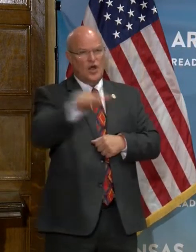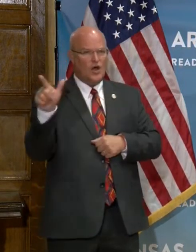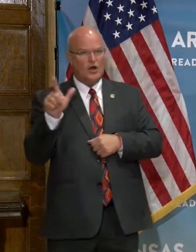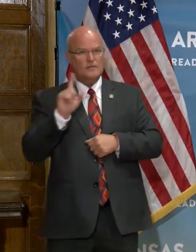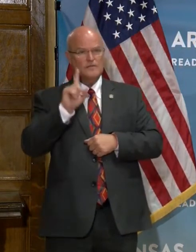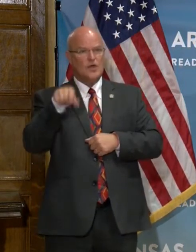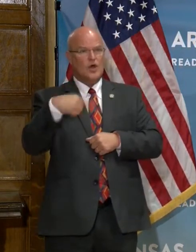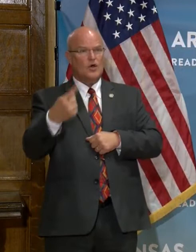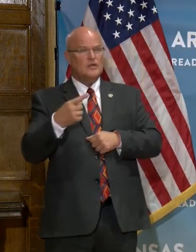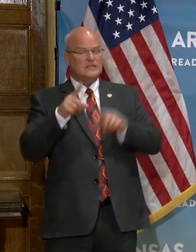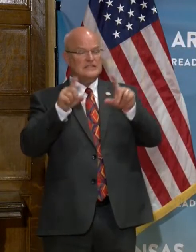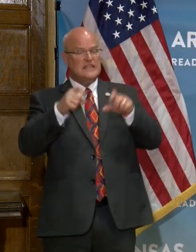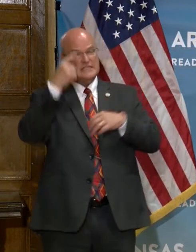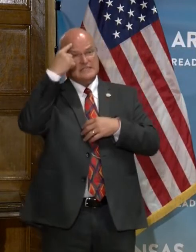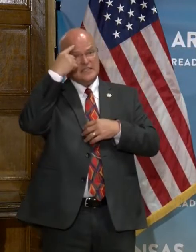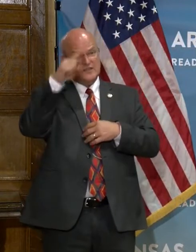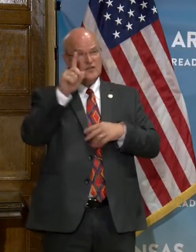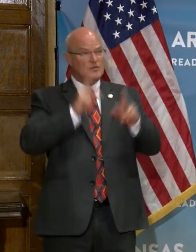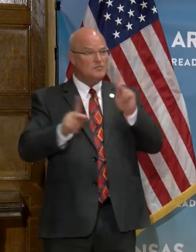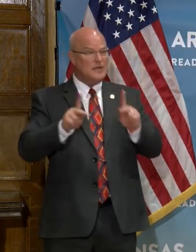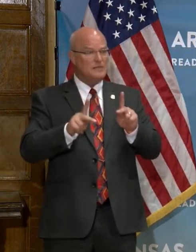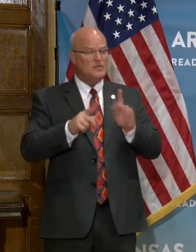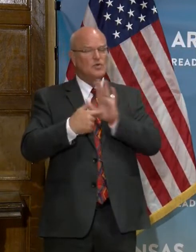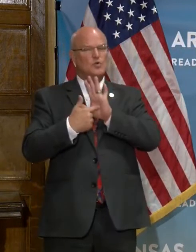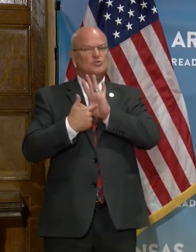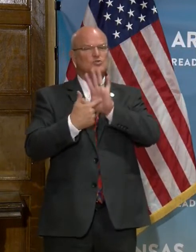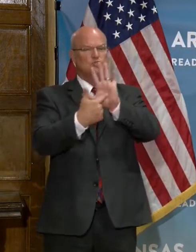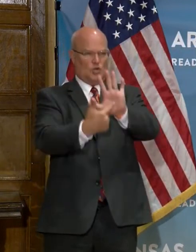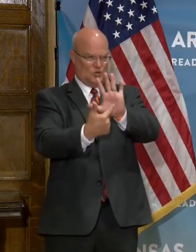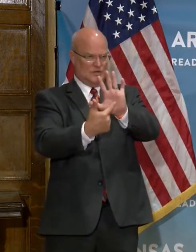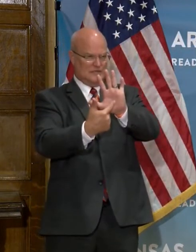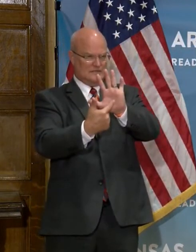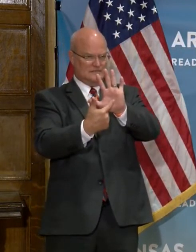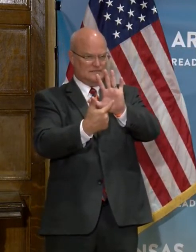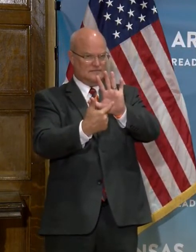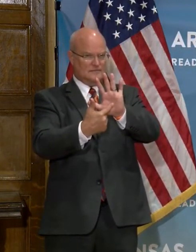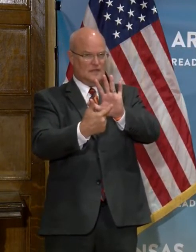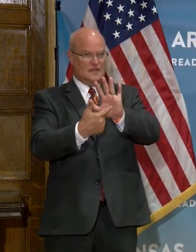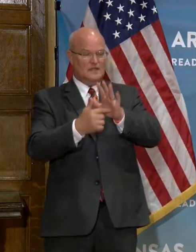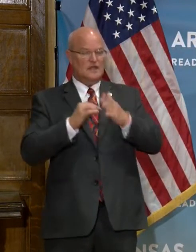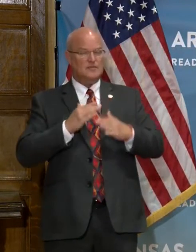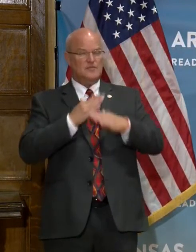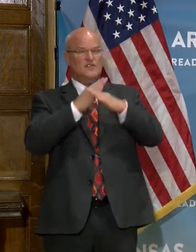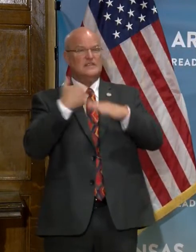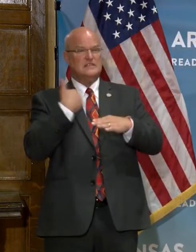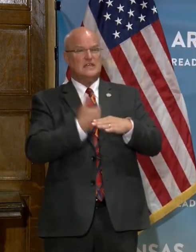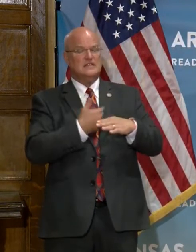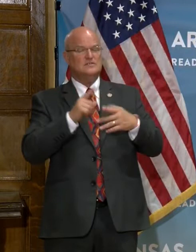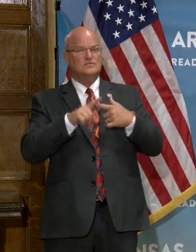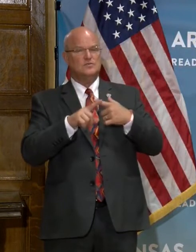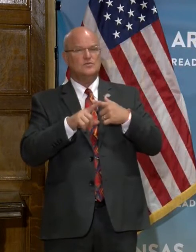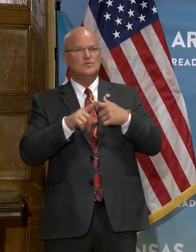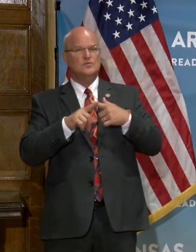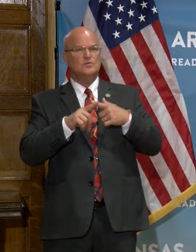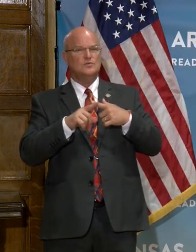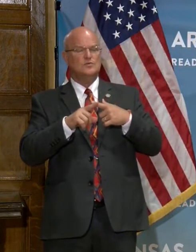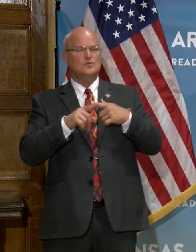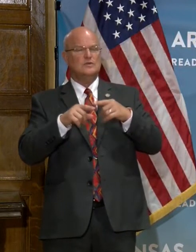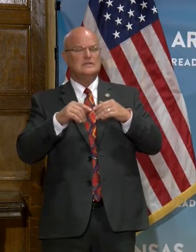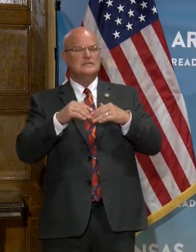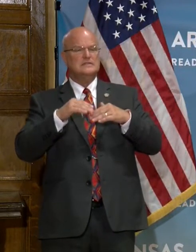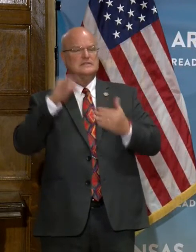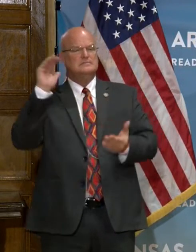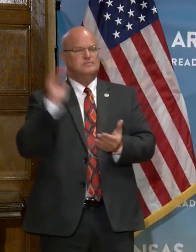only provides testing for folks who are symptomatic. And so that keeps us from being able to mitigate the potential risk